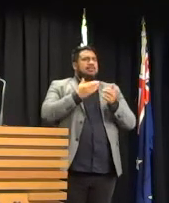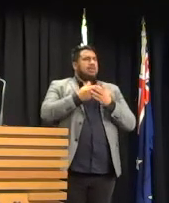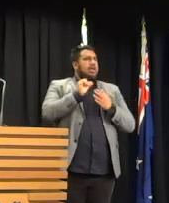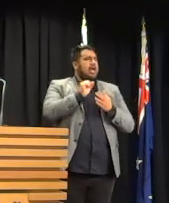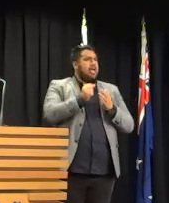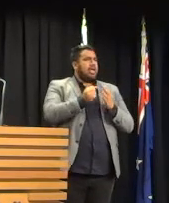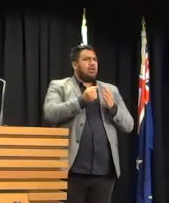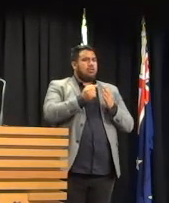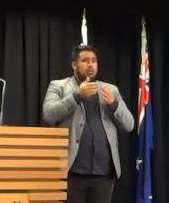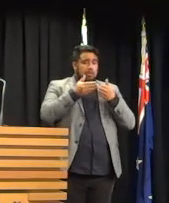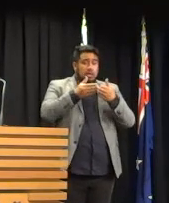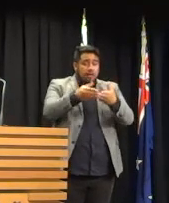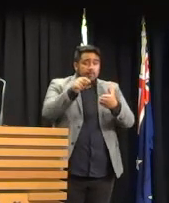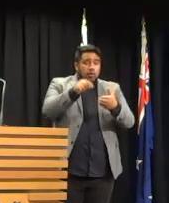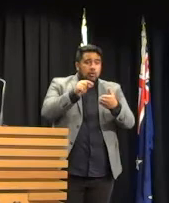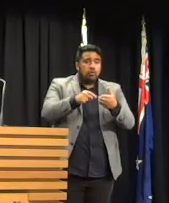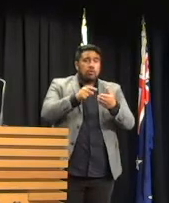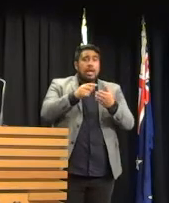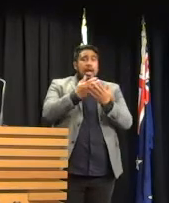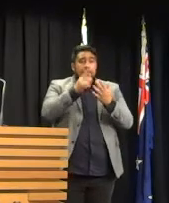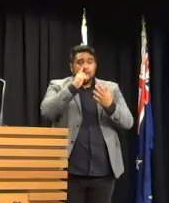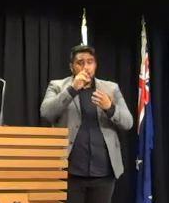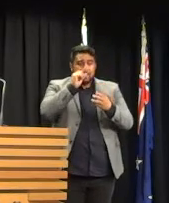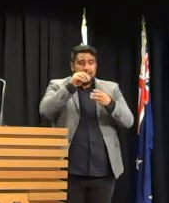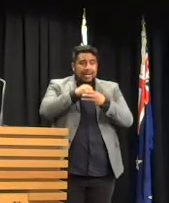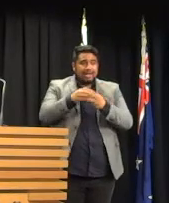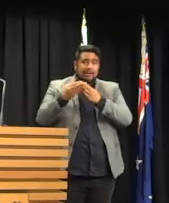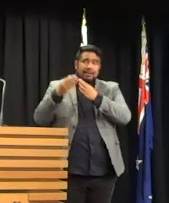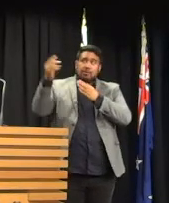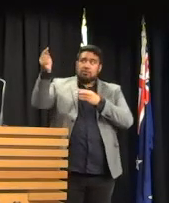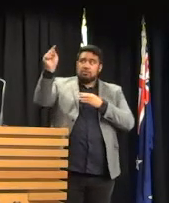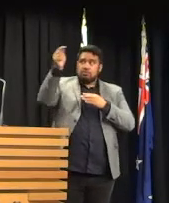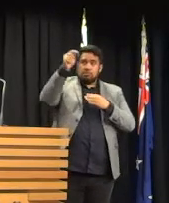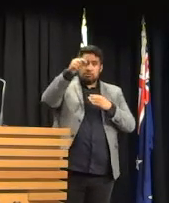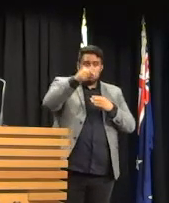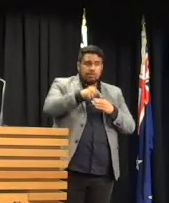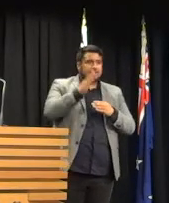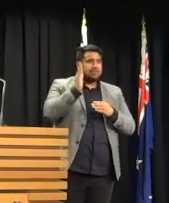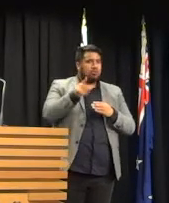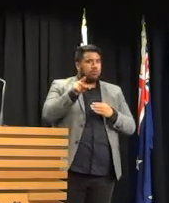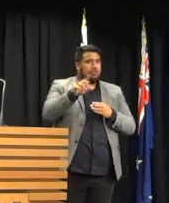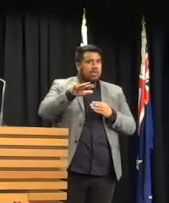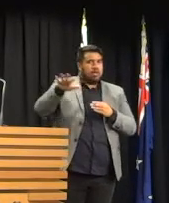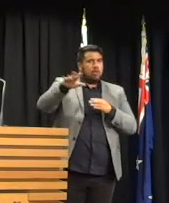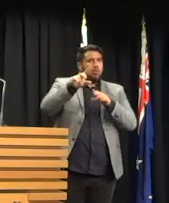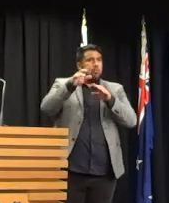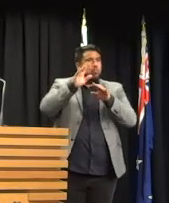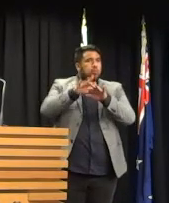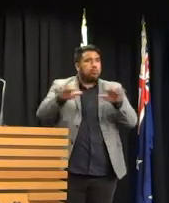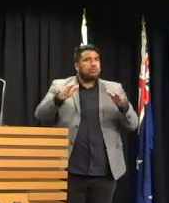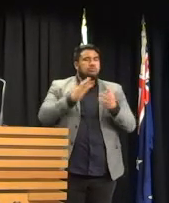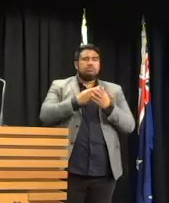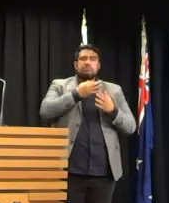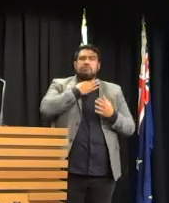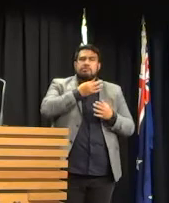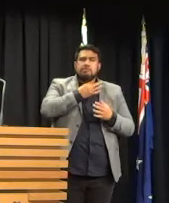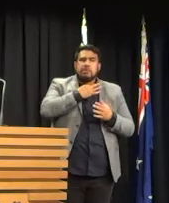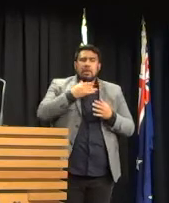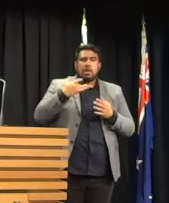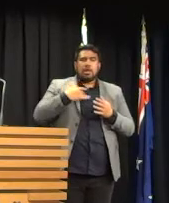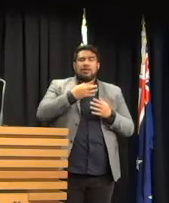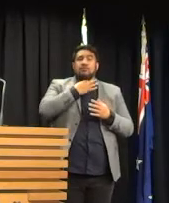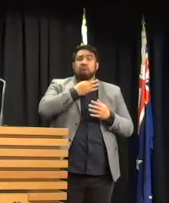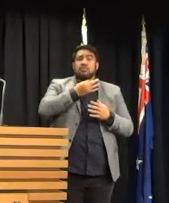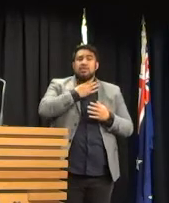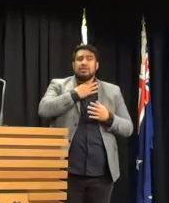given vessel, that is a treacherous piece of water. It risks people's lives, and the people who are undertaking that venture need to be